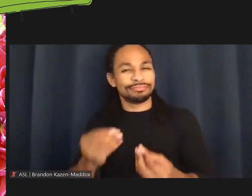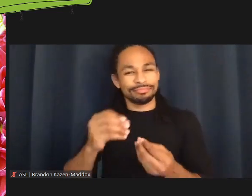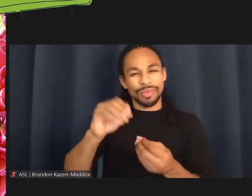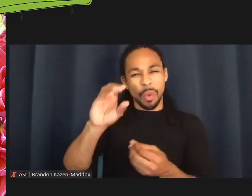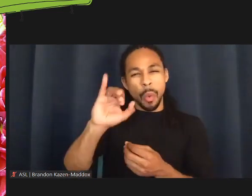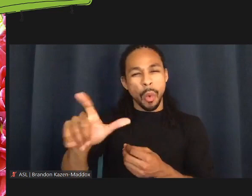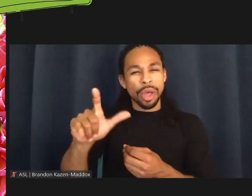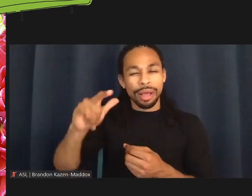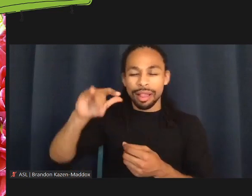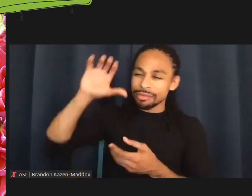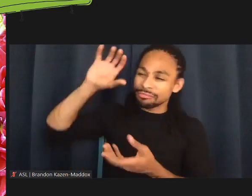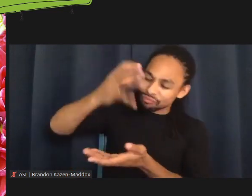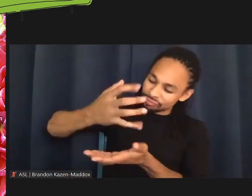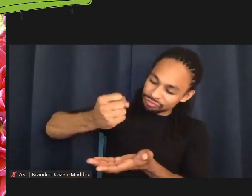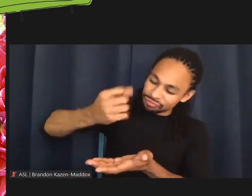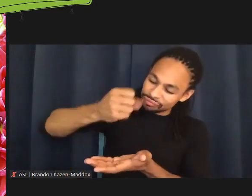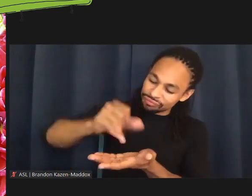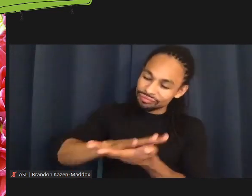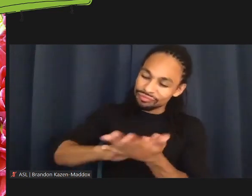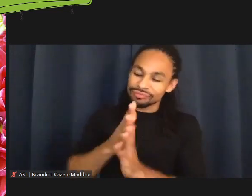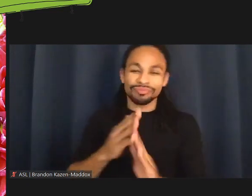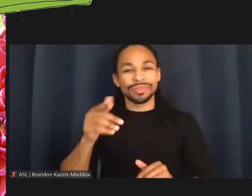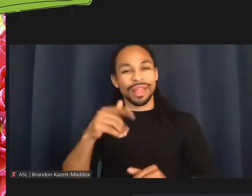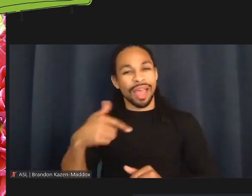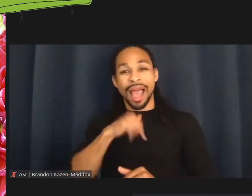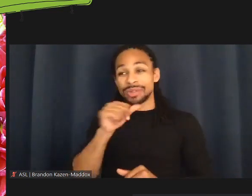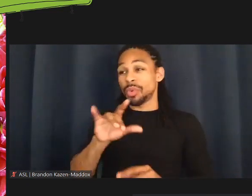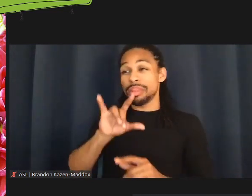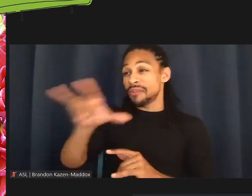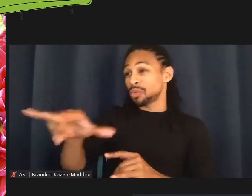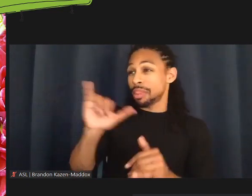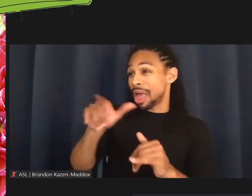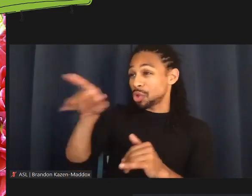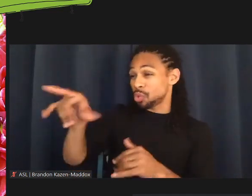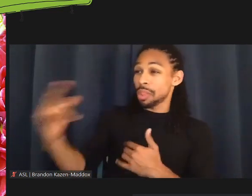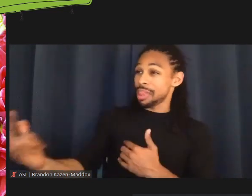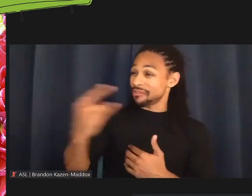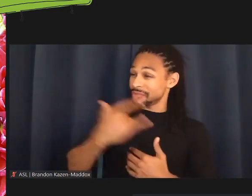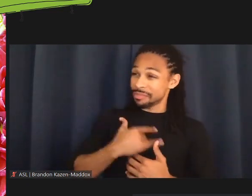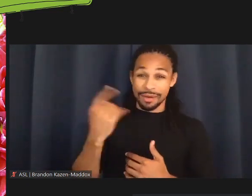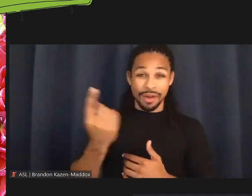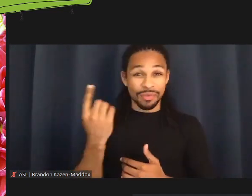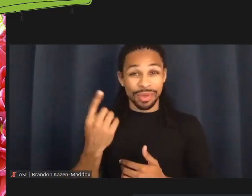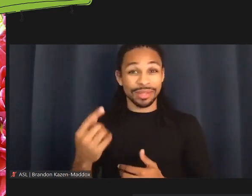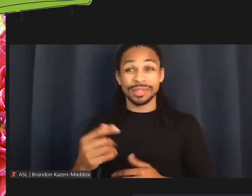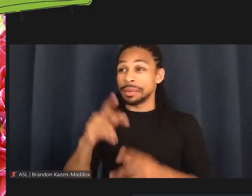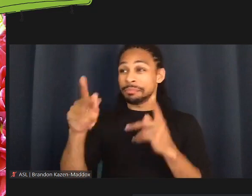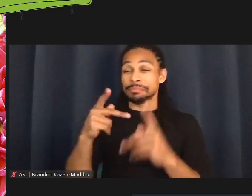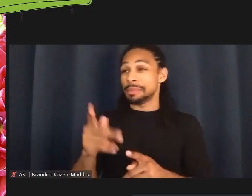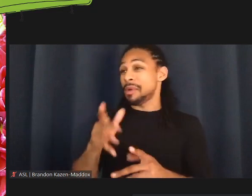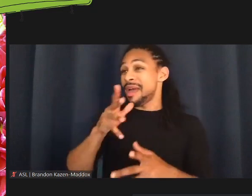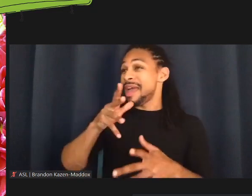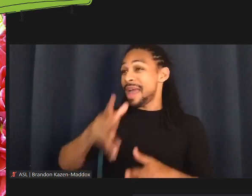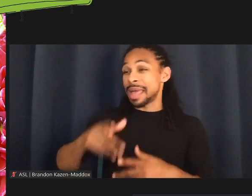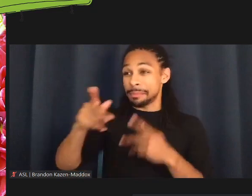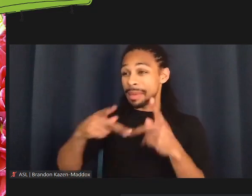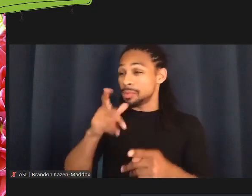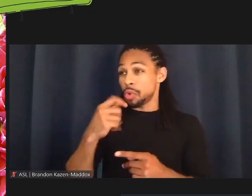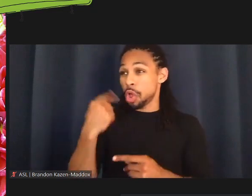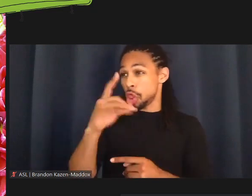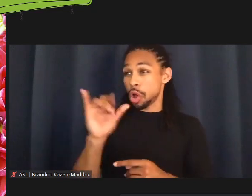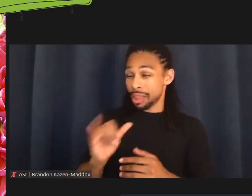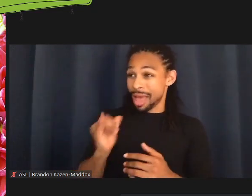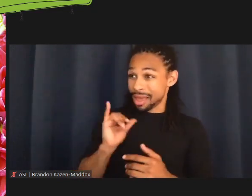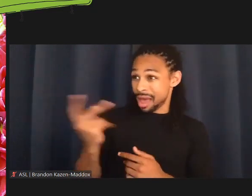do. Drowning in self-loathing, no way out but through. The world says I should hate people who look like you, people who look like me, who love like we